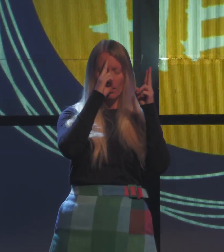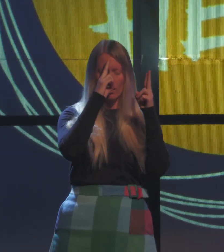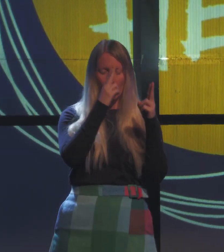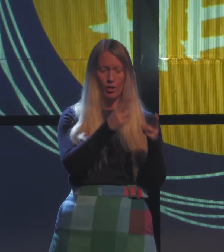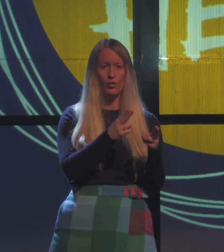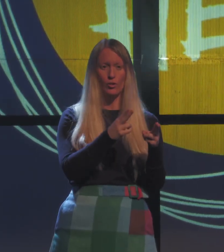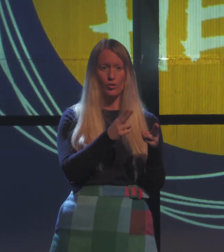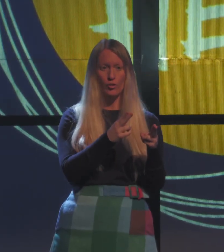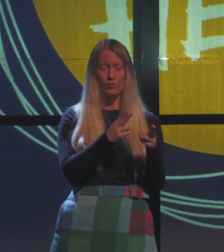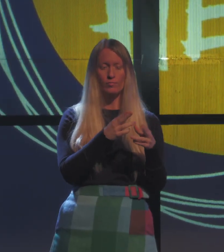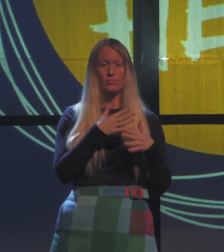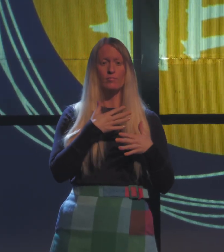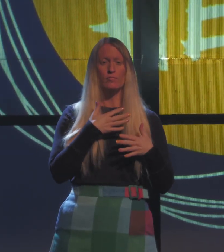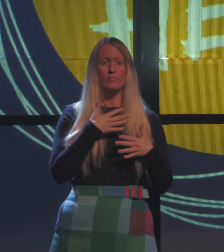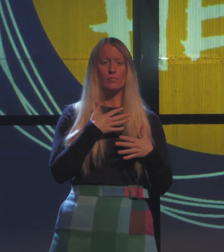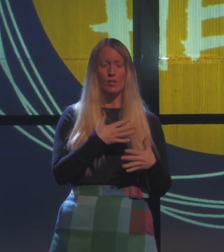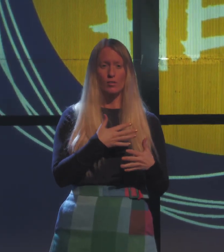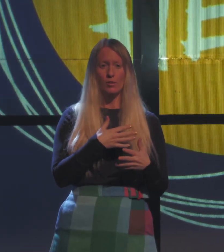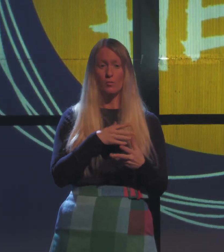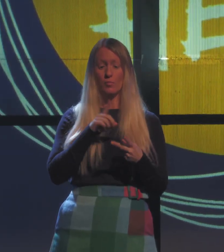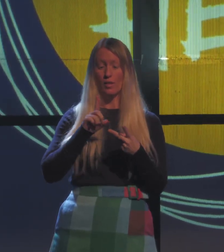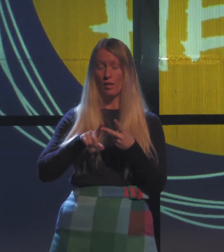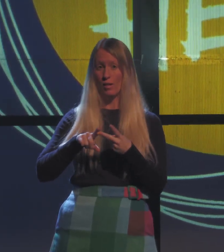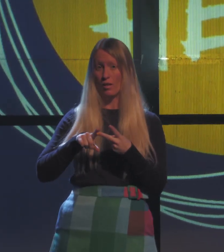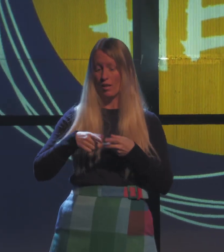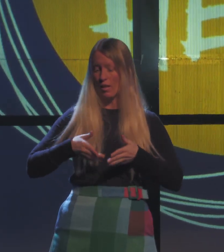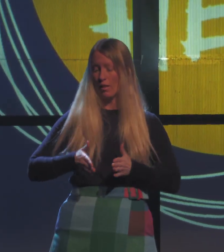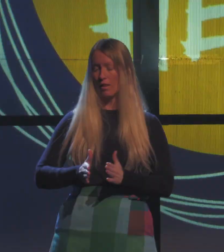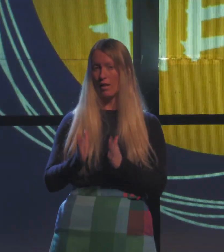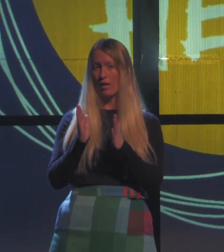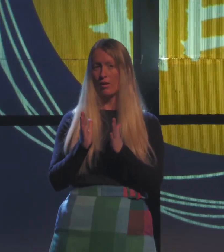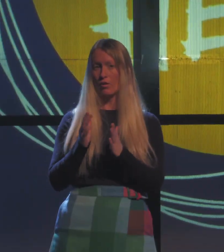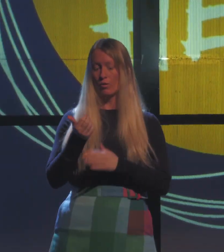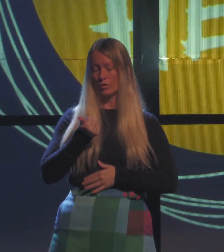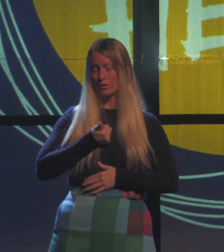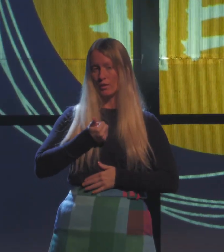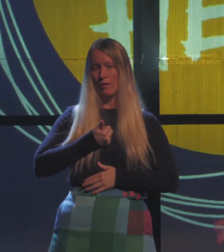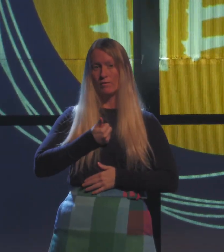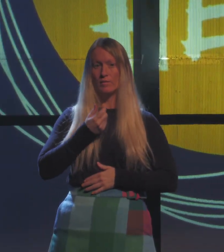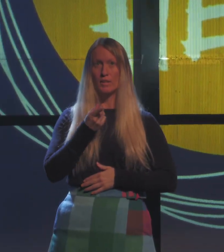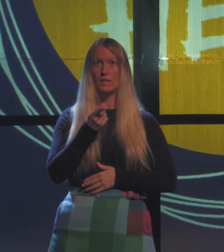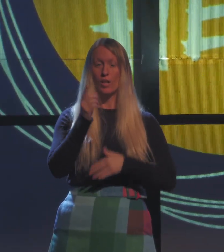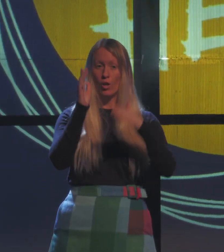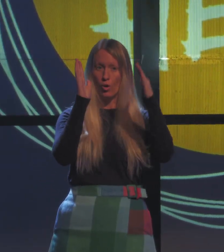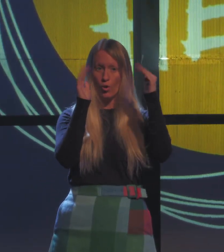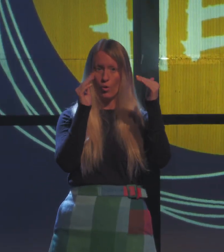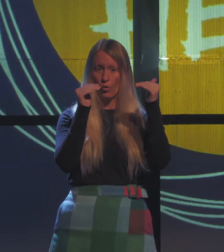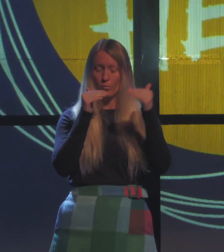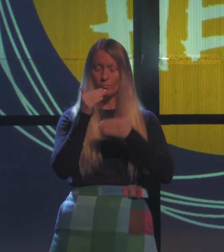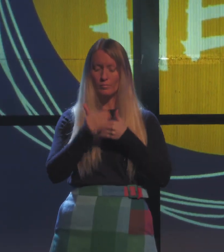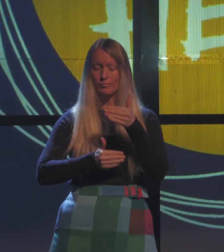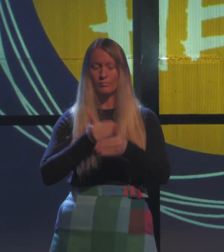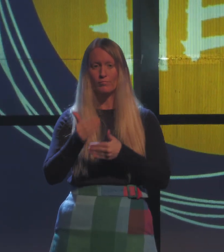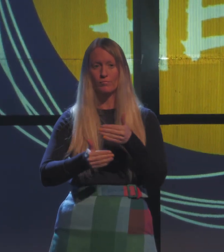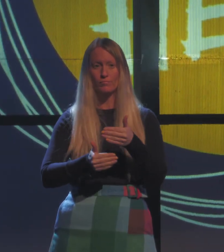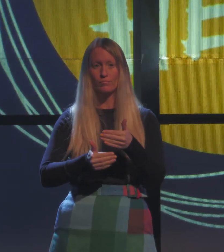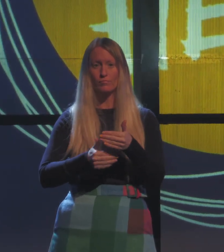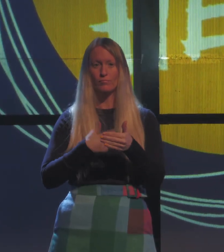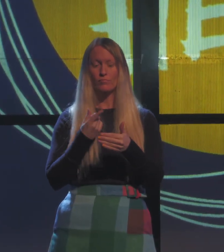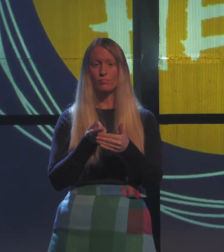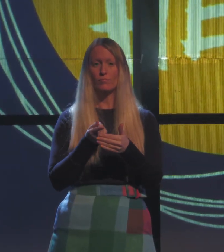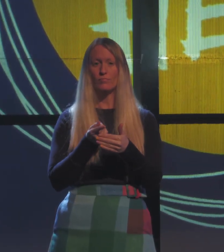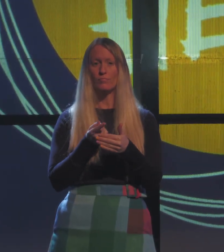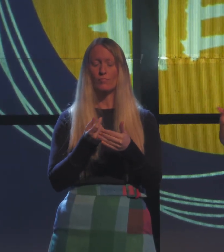but we can also allow ourselves to have hope. We can allow ourselves to move through that and lean